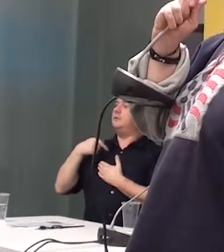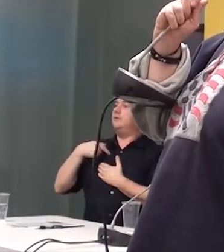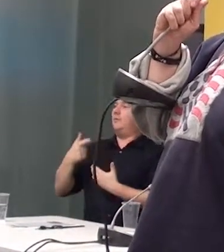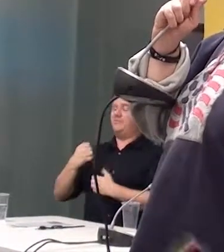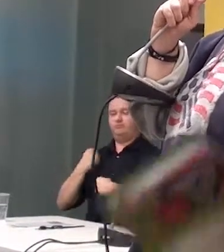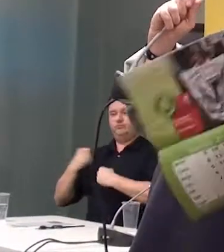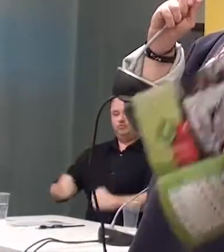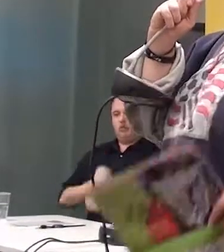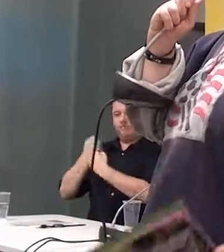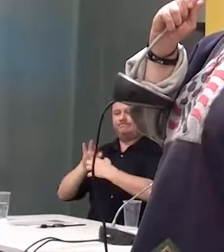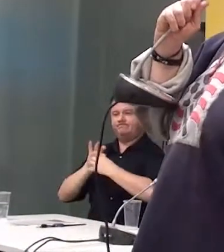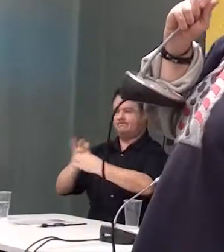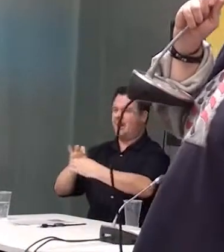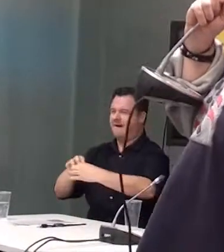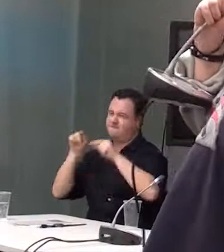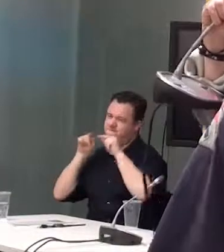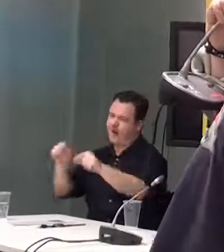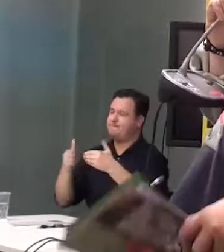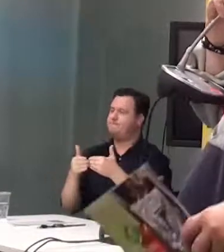I'll be calling on